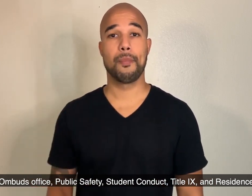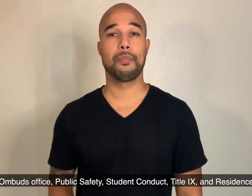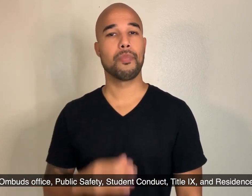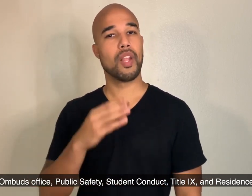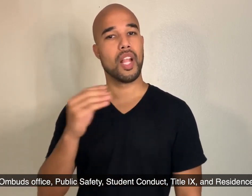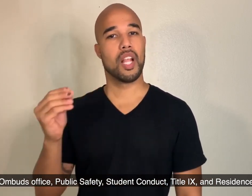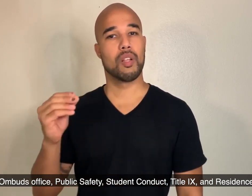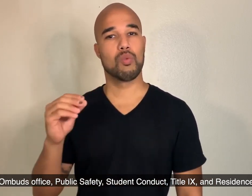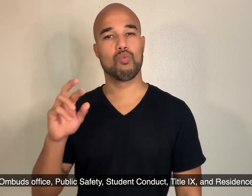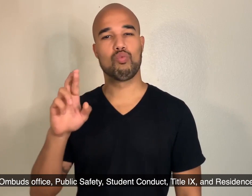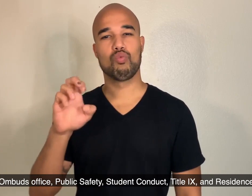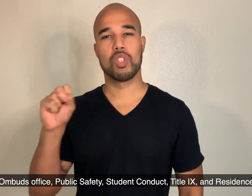Life.